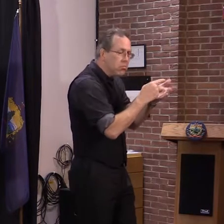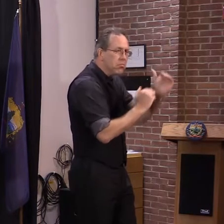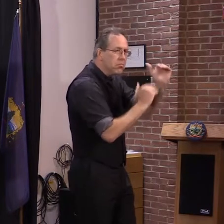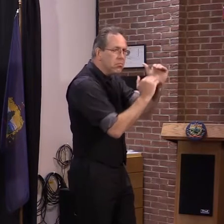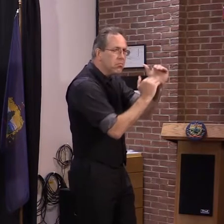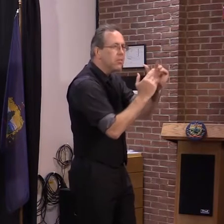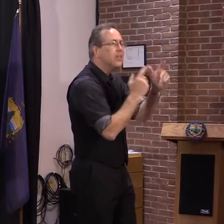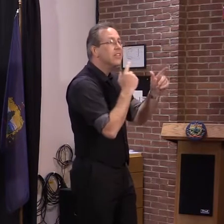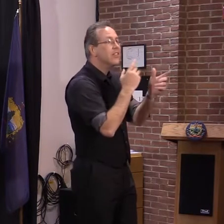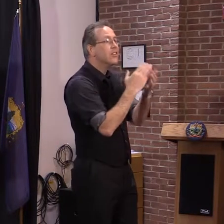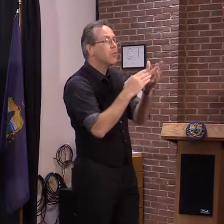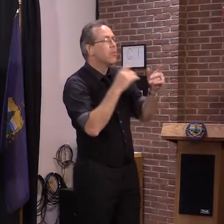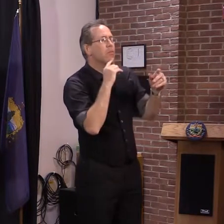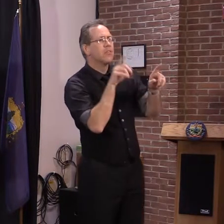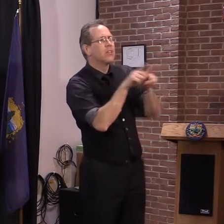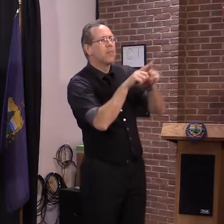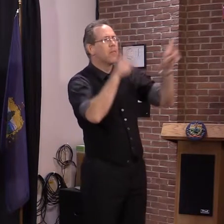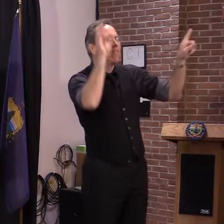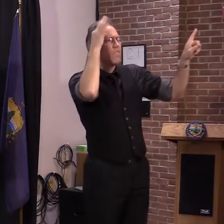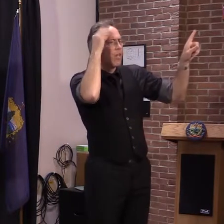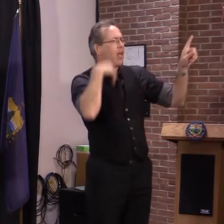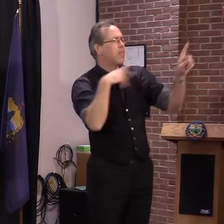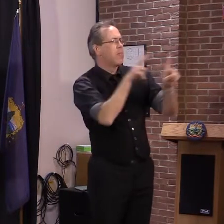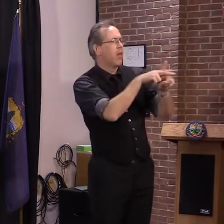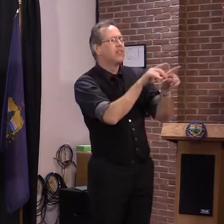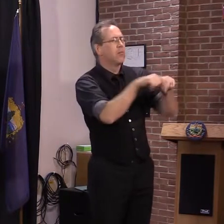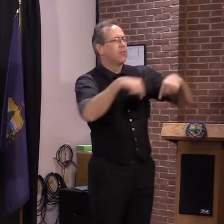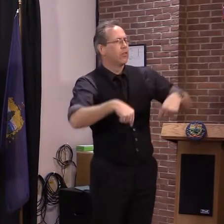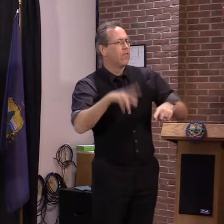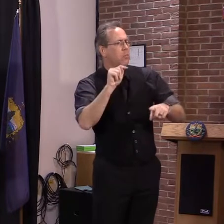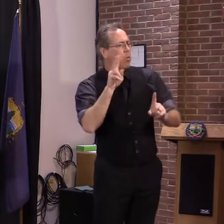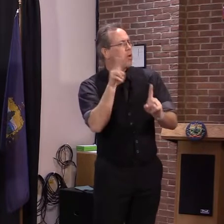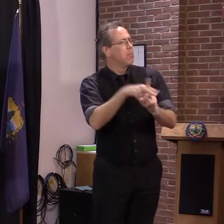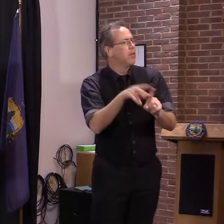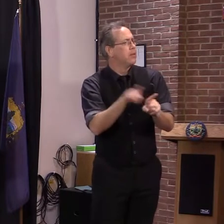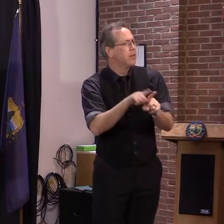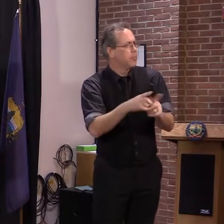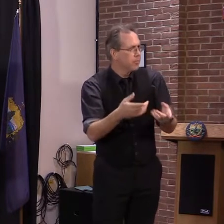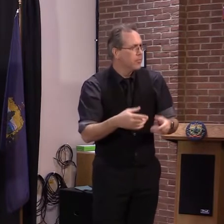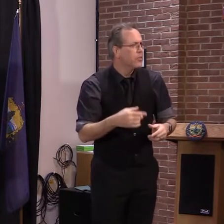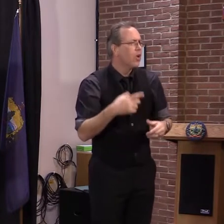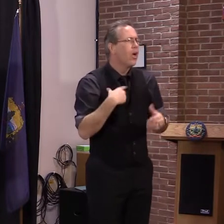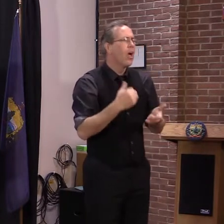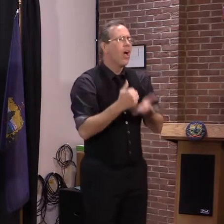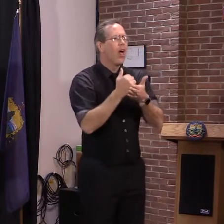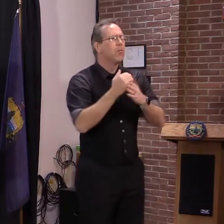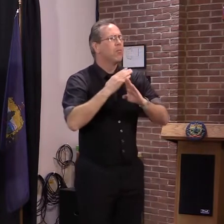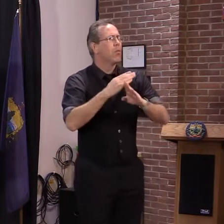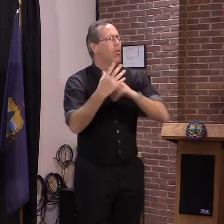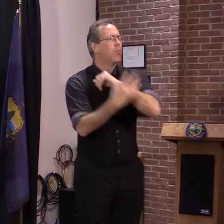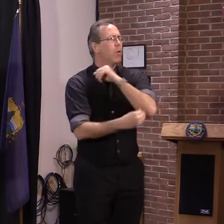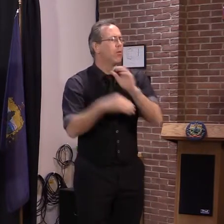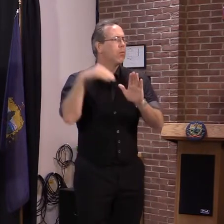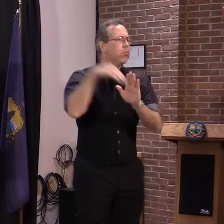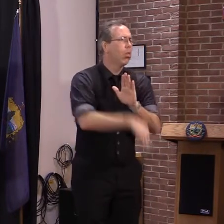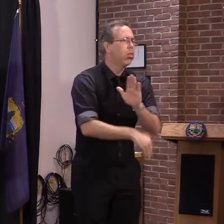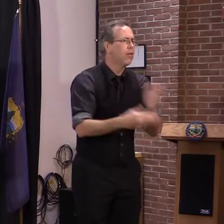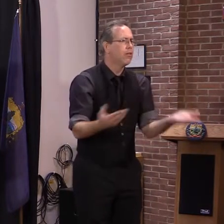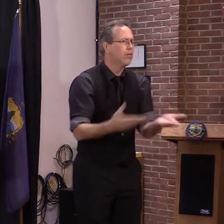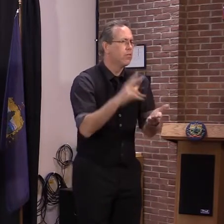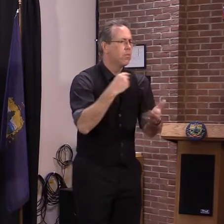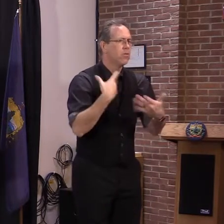Vermont credit that is recognized as a very successful anti-poverty program. The credit available for low and moderate income